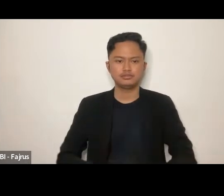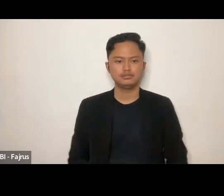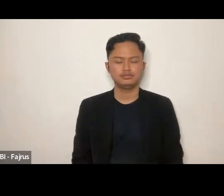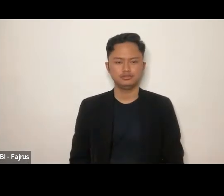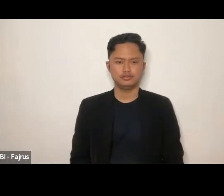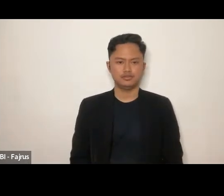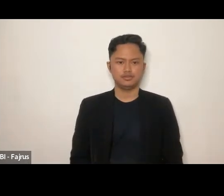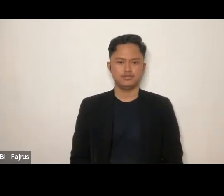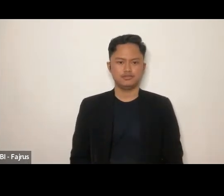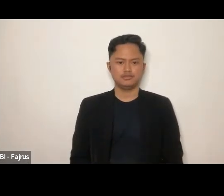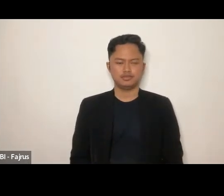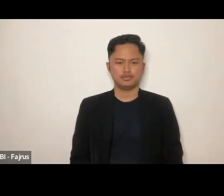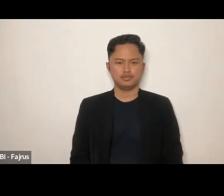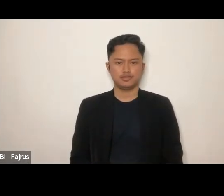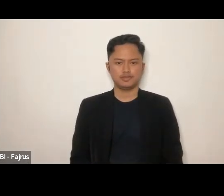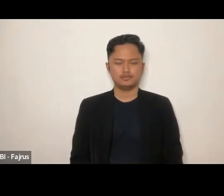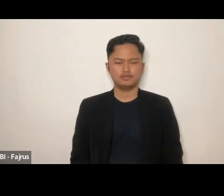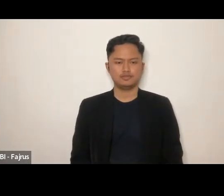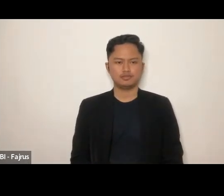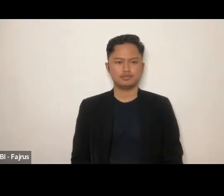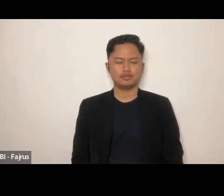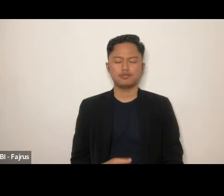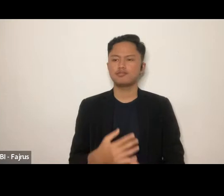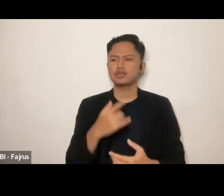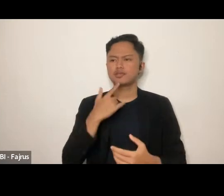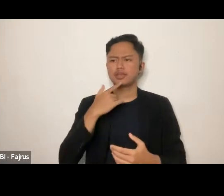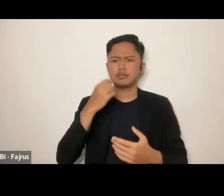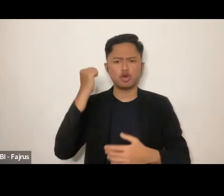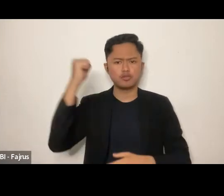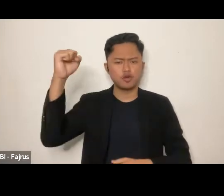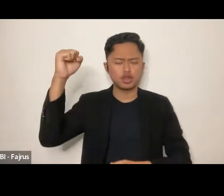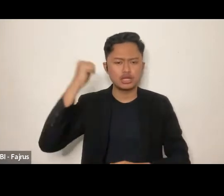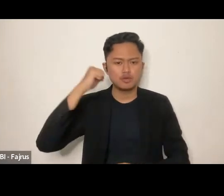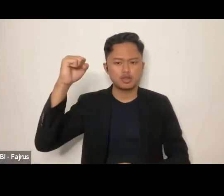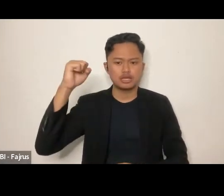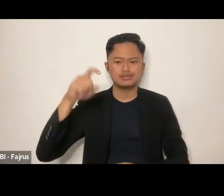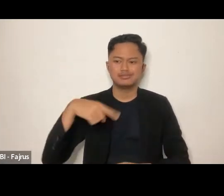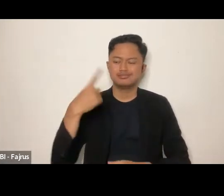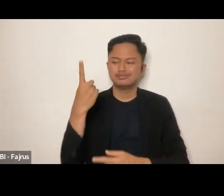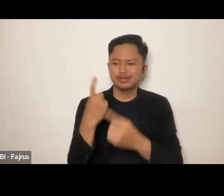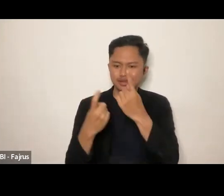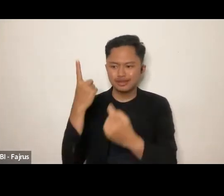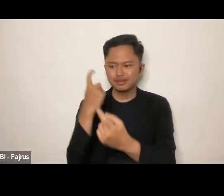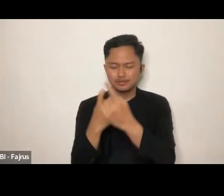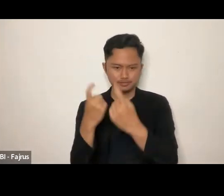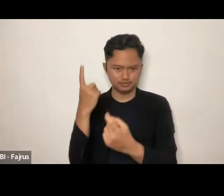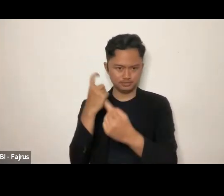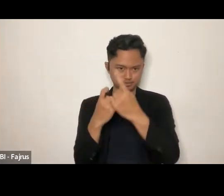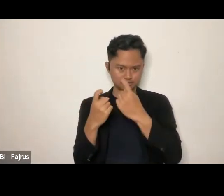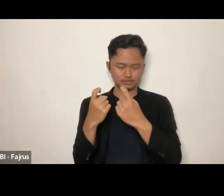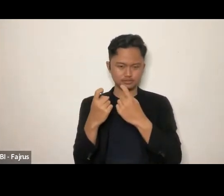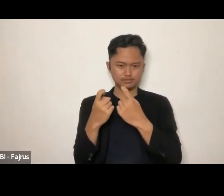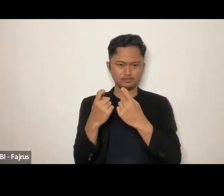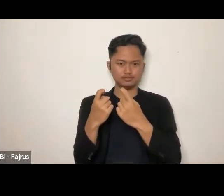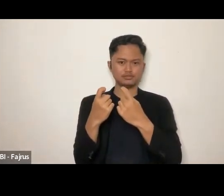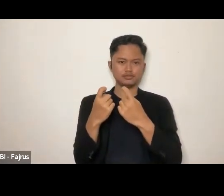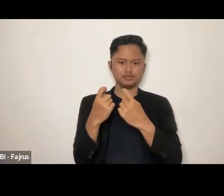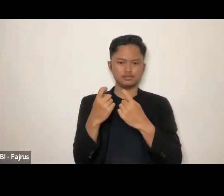gathering or peaceful demonstration, we will be asked so many questions. And not only